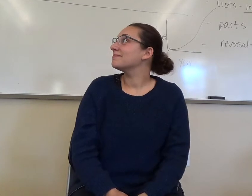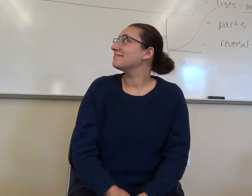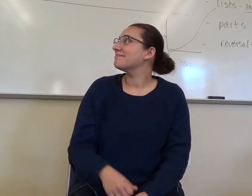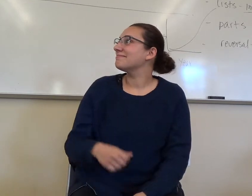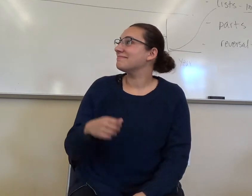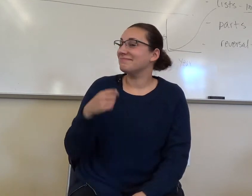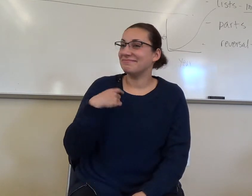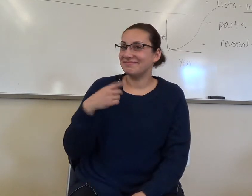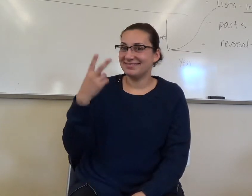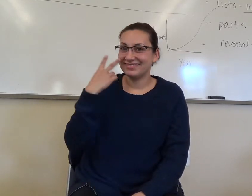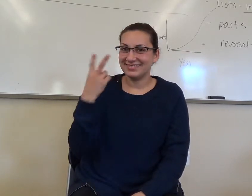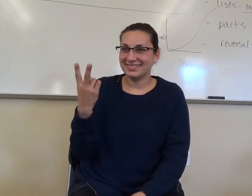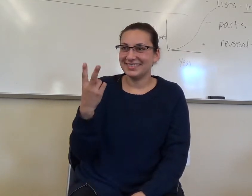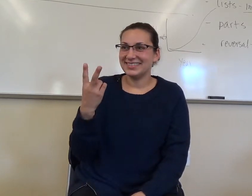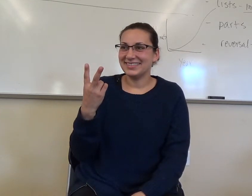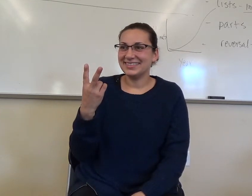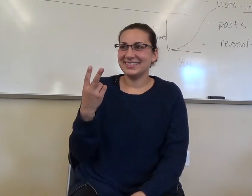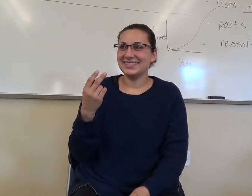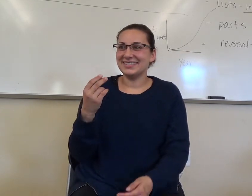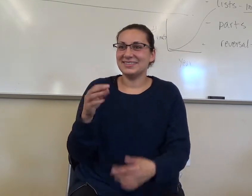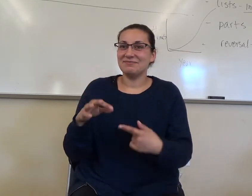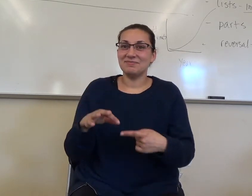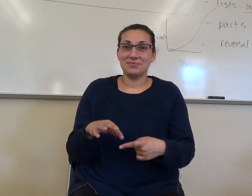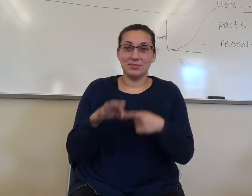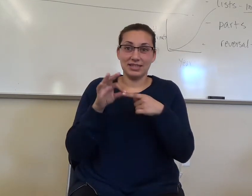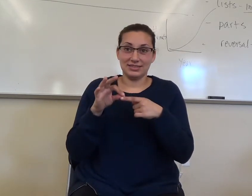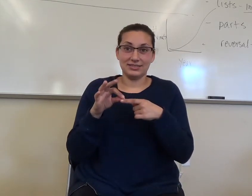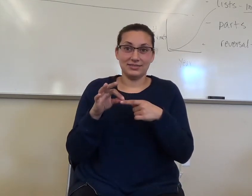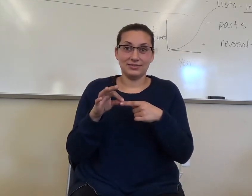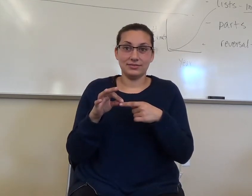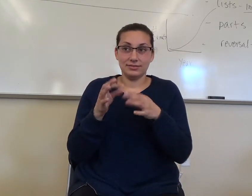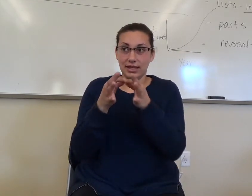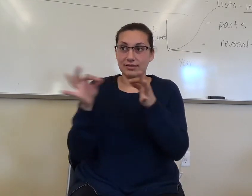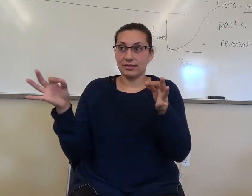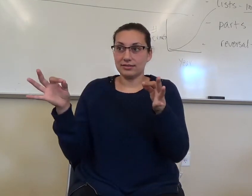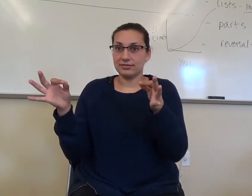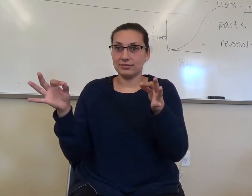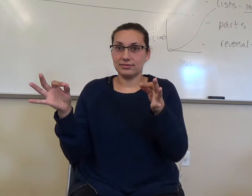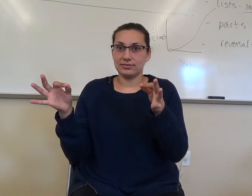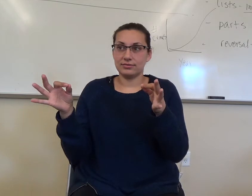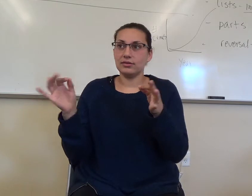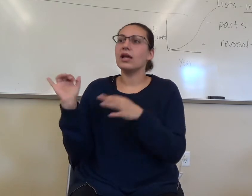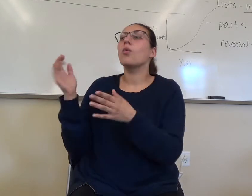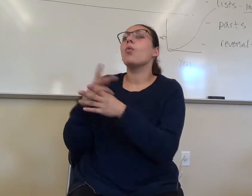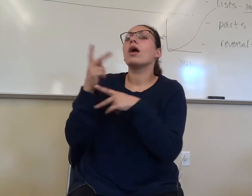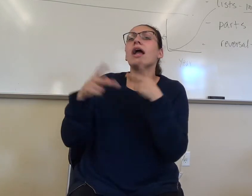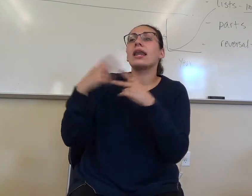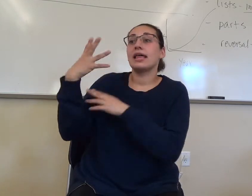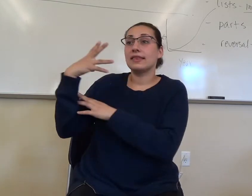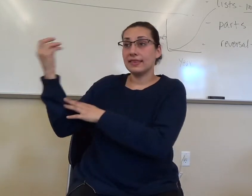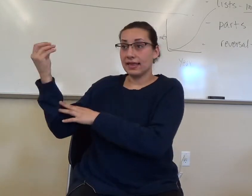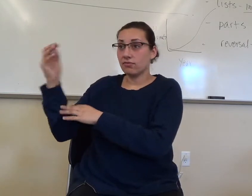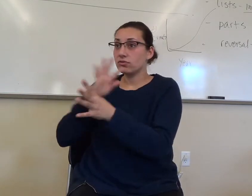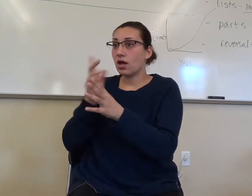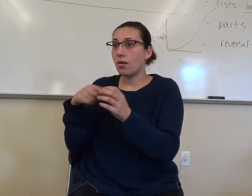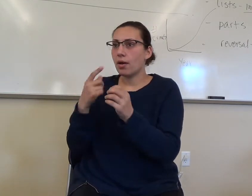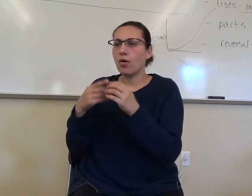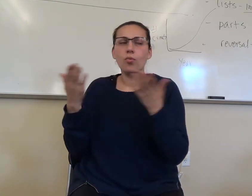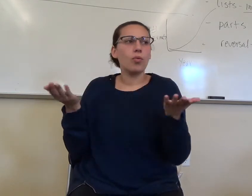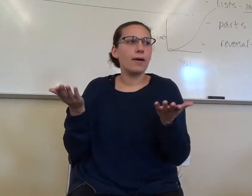the specific type of leave they're talking about is what? We